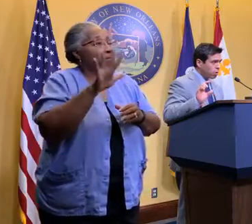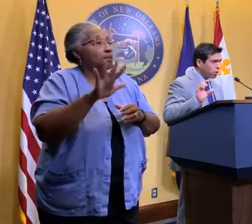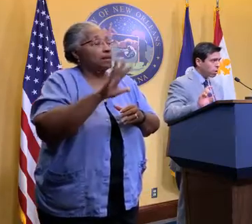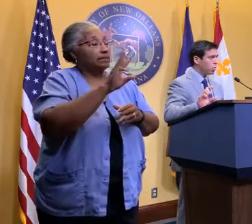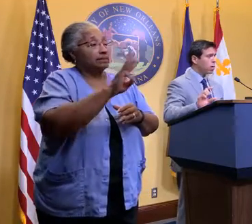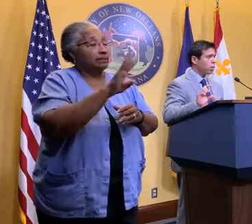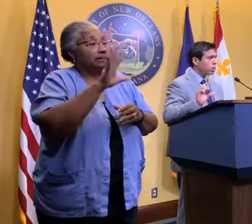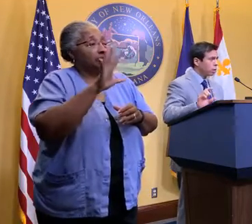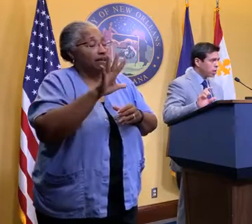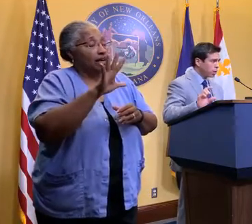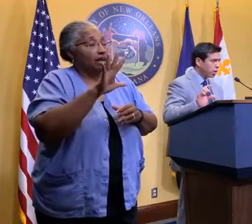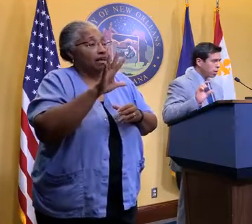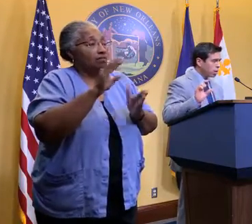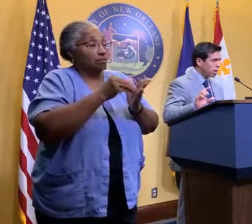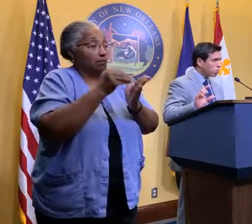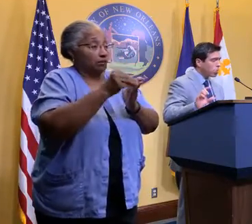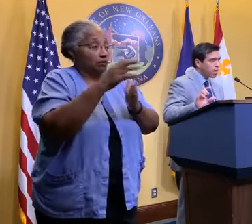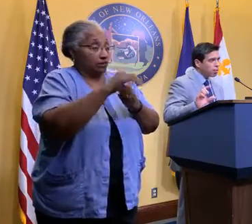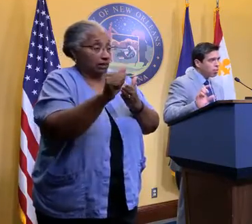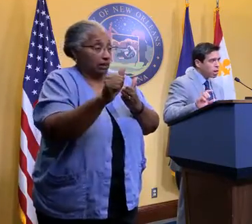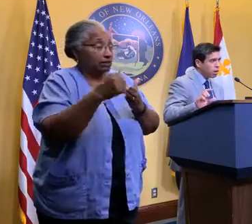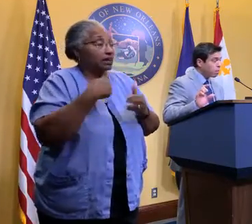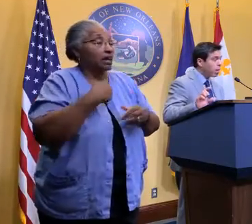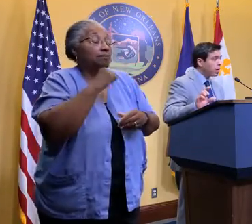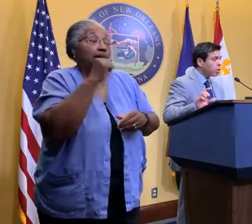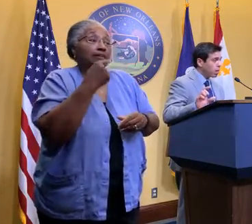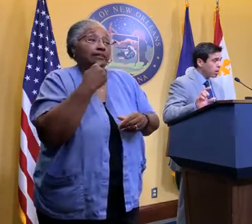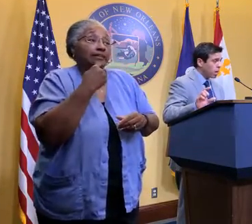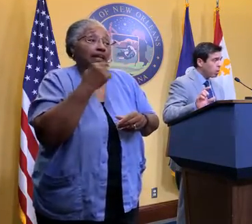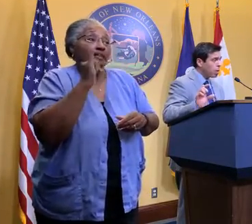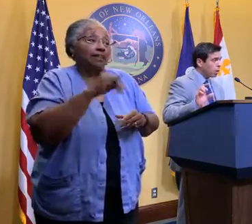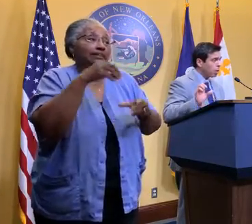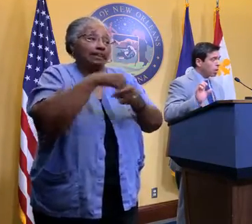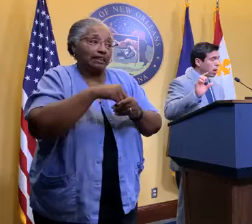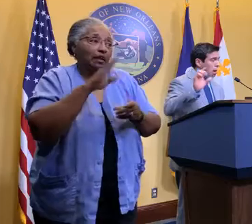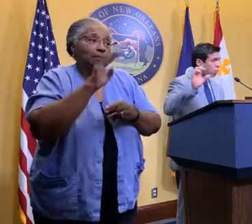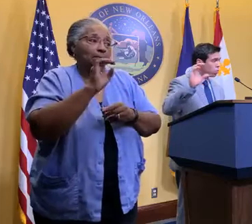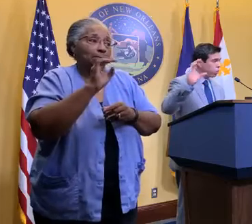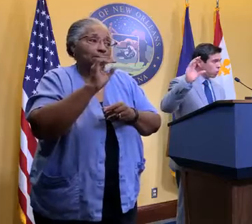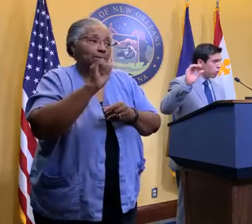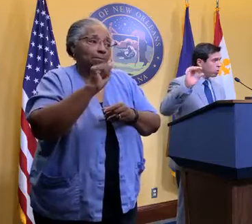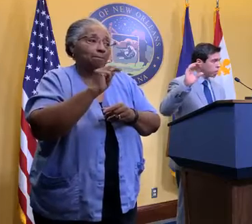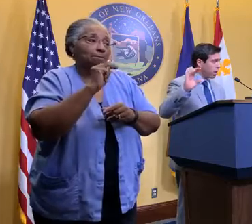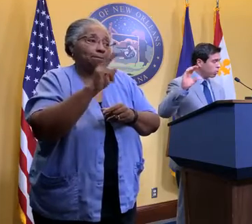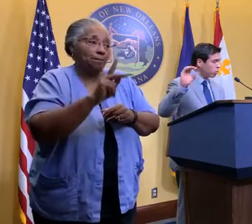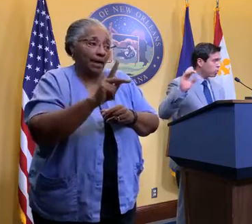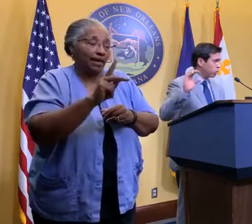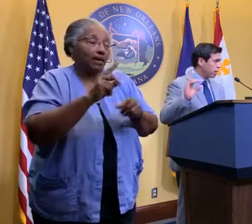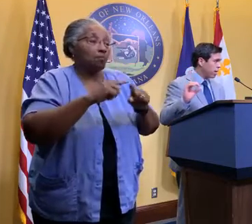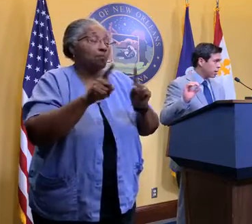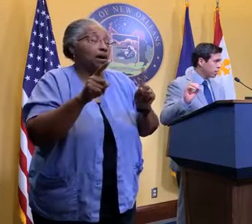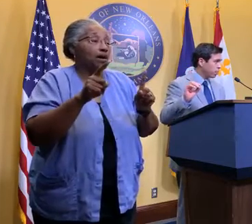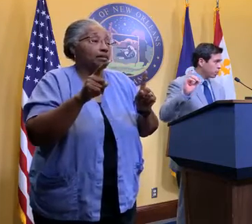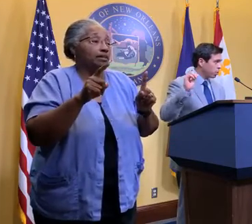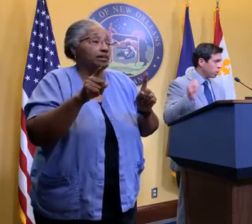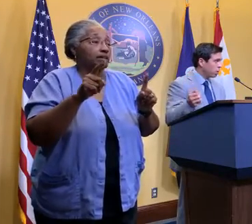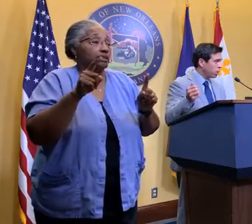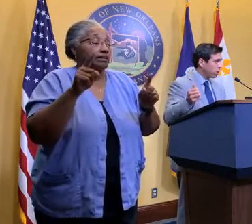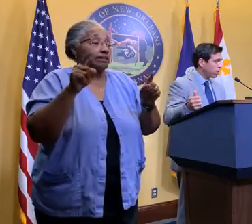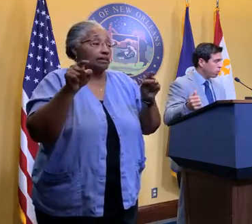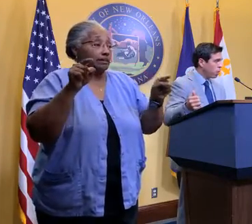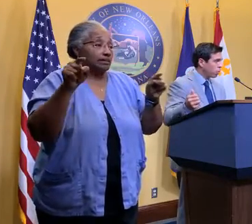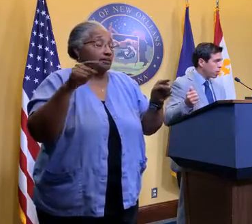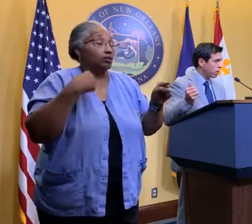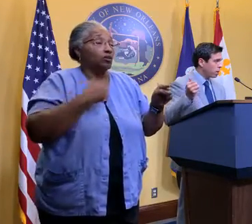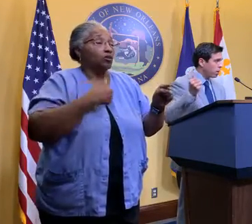million. Now, I'm not articulating that that's what we have in the bank right now, but as we dwindle down those two sides,